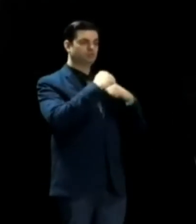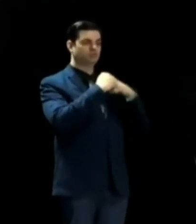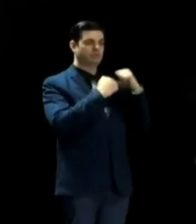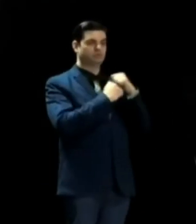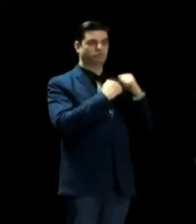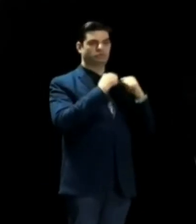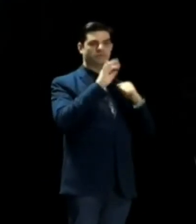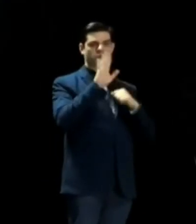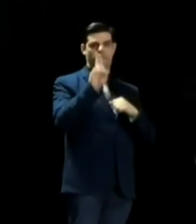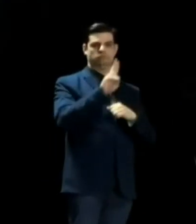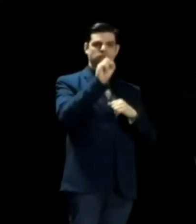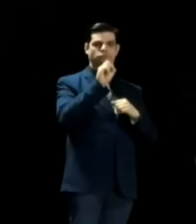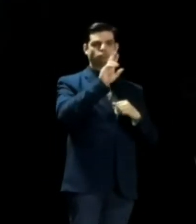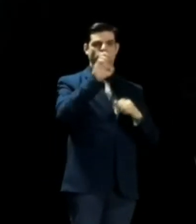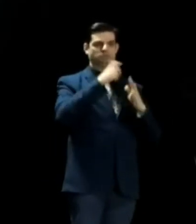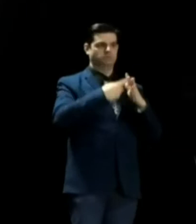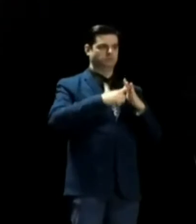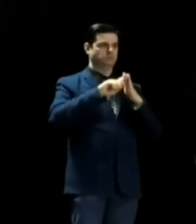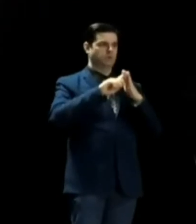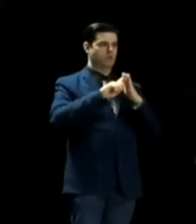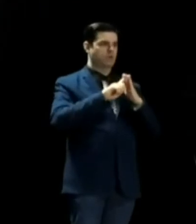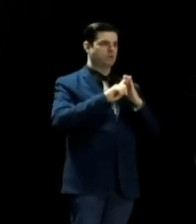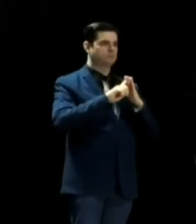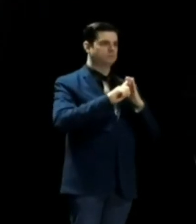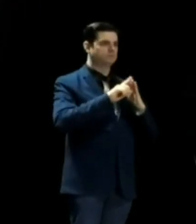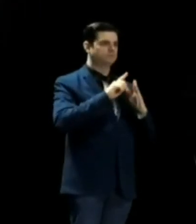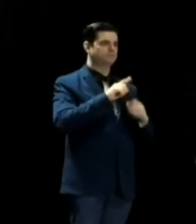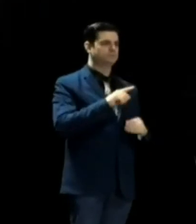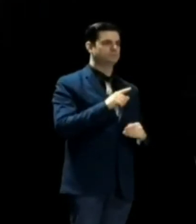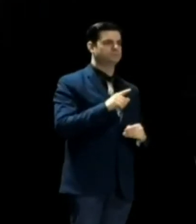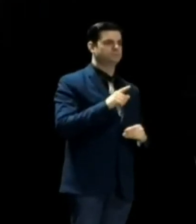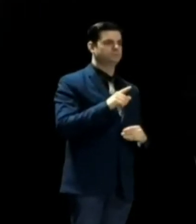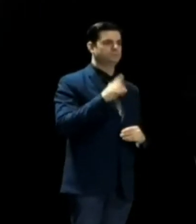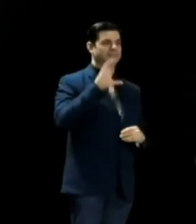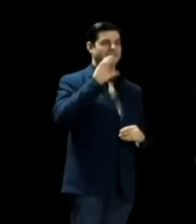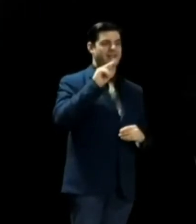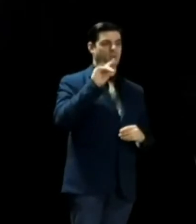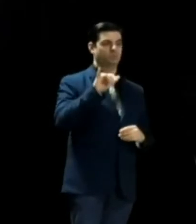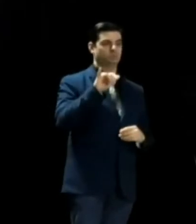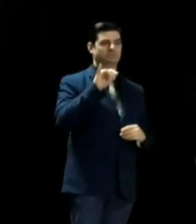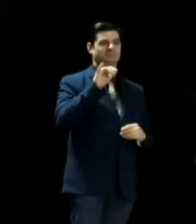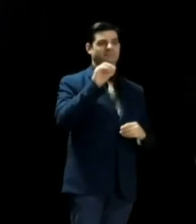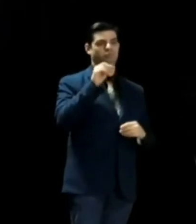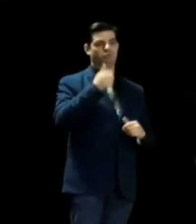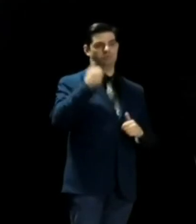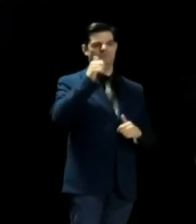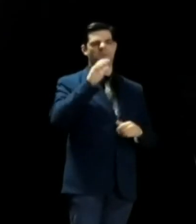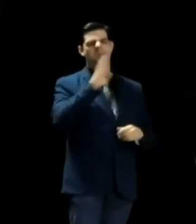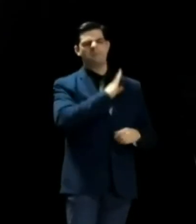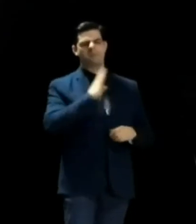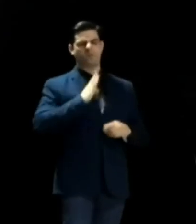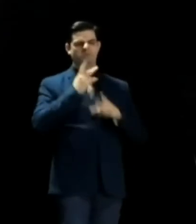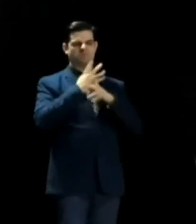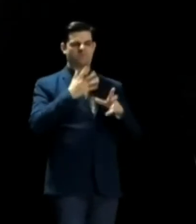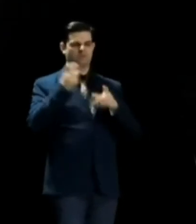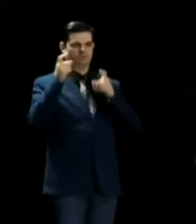chairman of the Board of Supervisors based on governments. Yeah. It's you guys having this committee, and then how will you have conversations just,